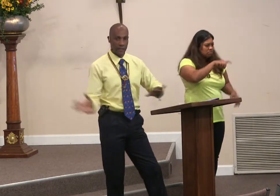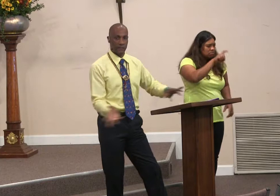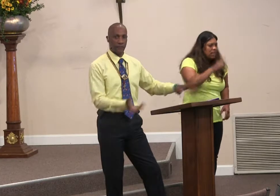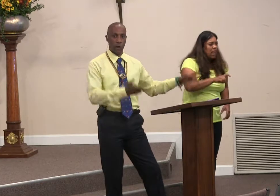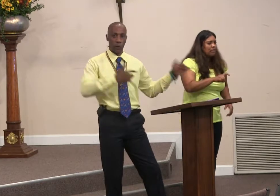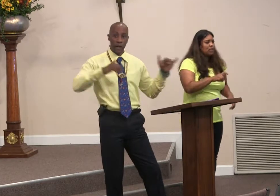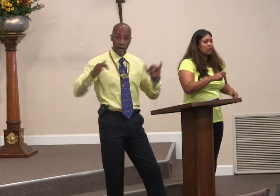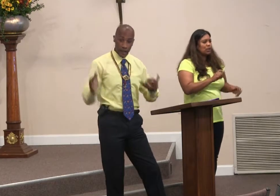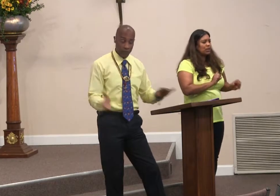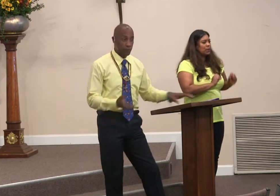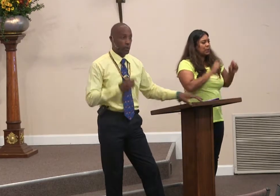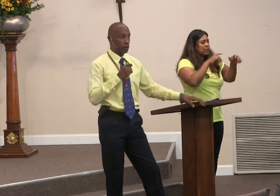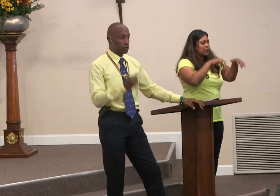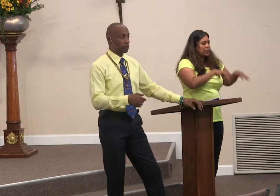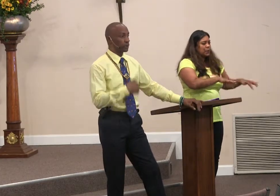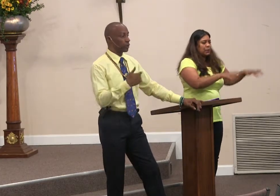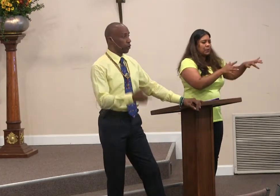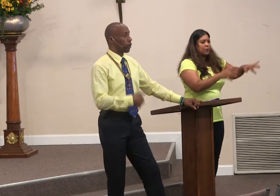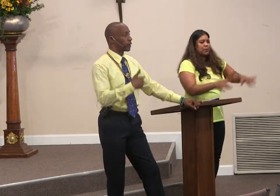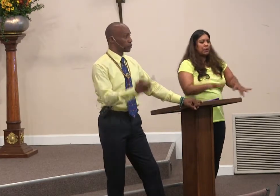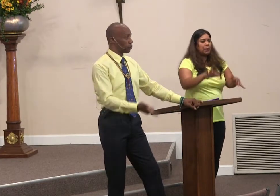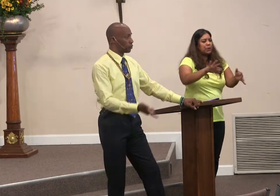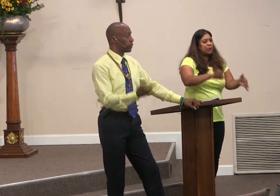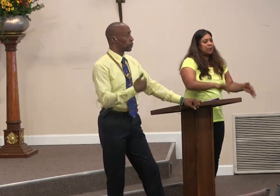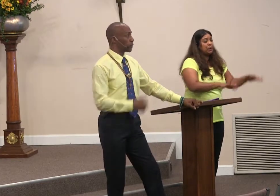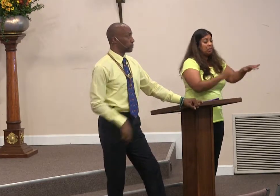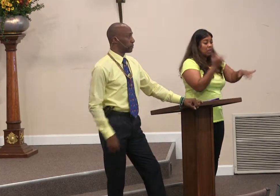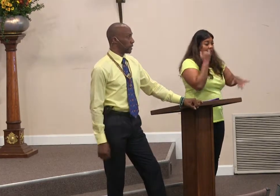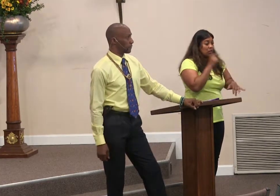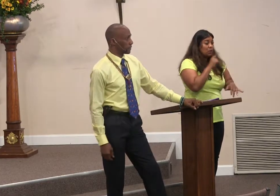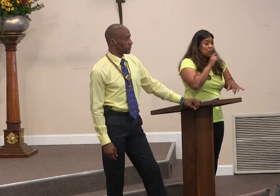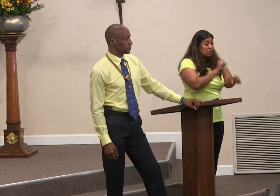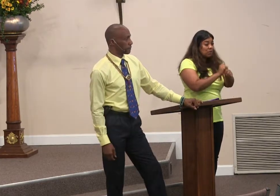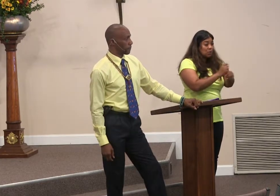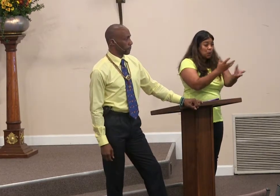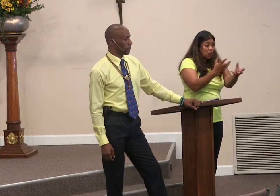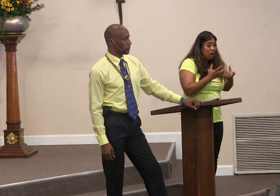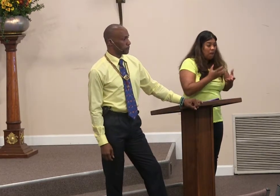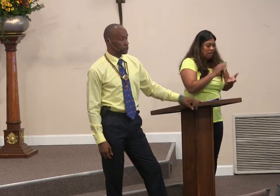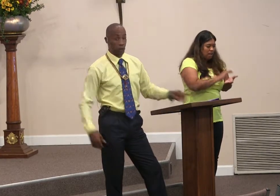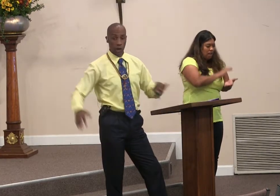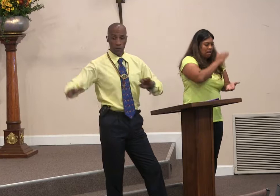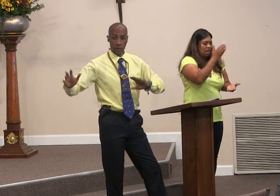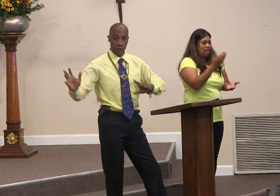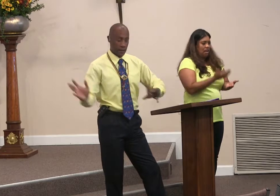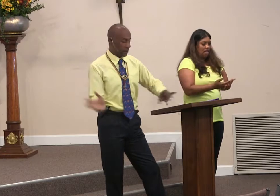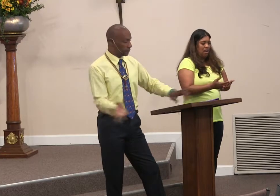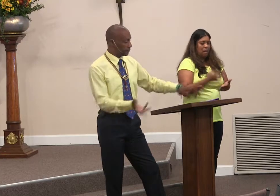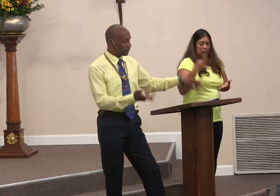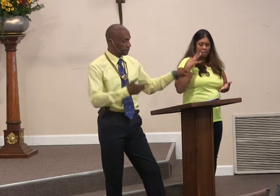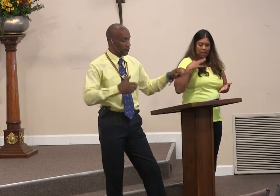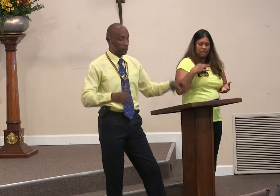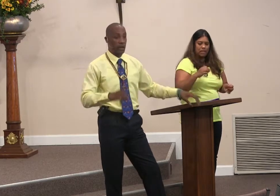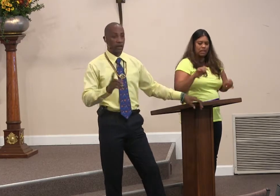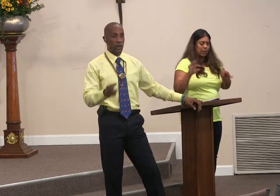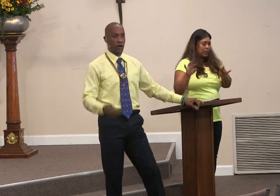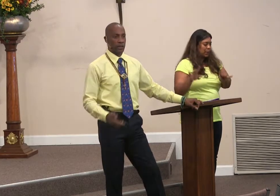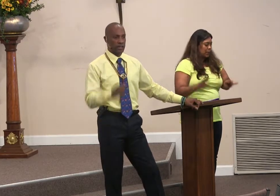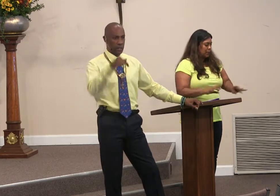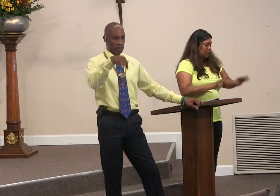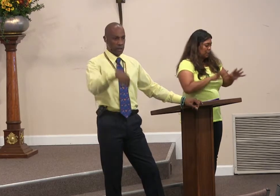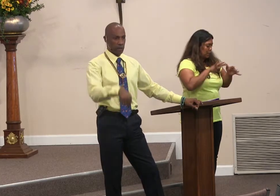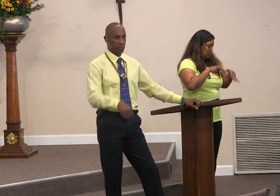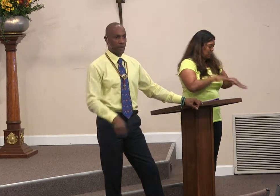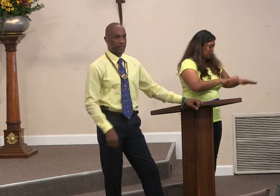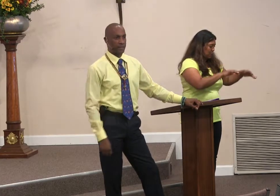the infinite flow if we are truly going to reap the benefits. So current, infinite flow,